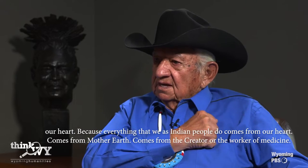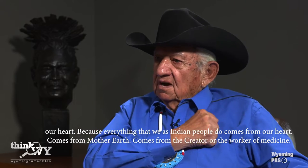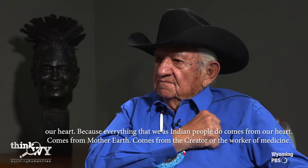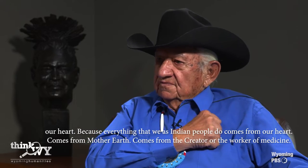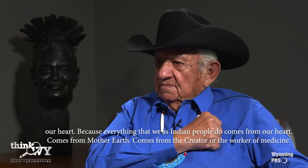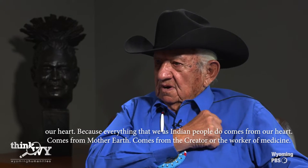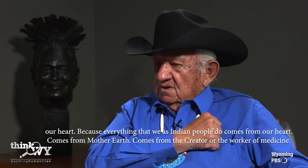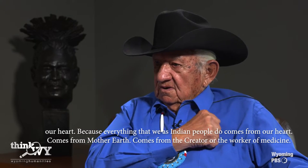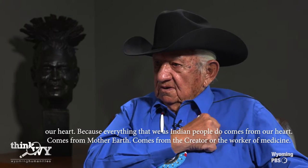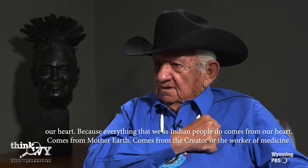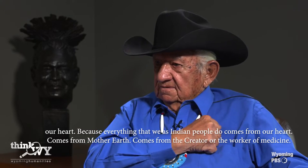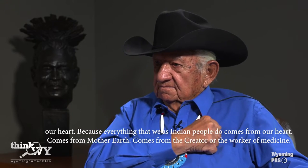comes from our heart,